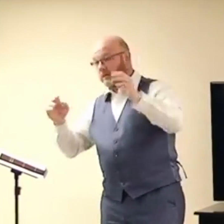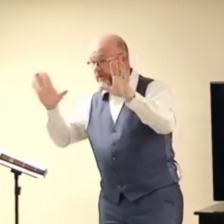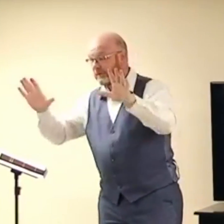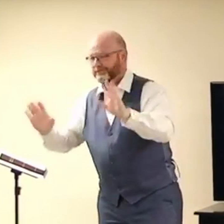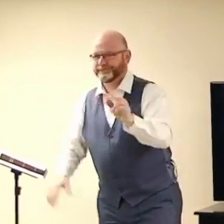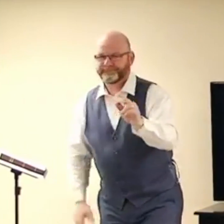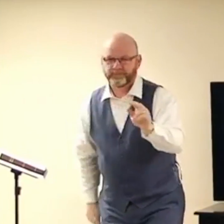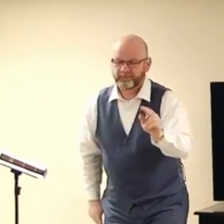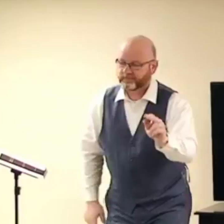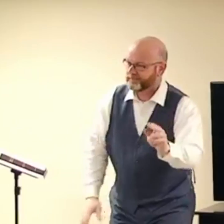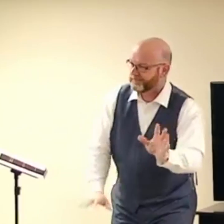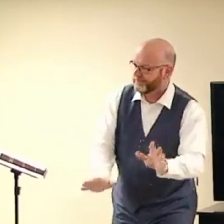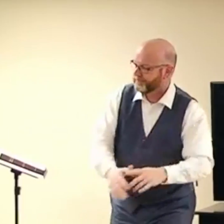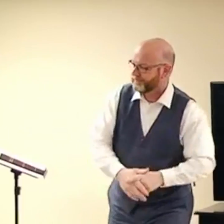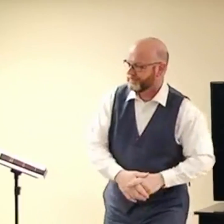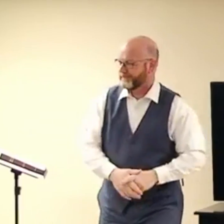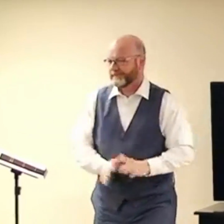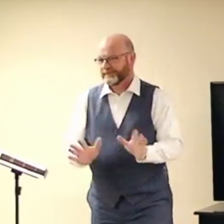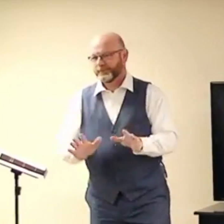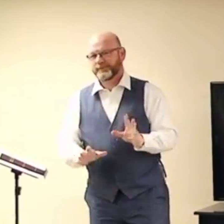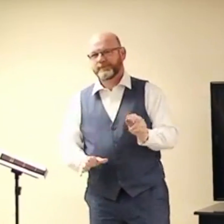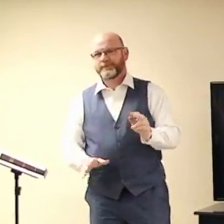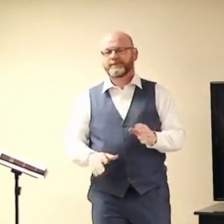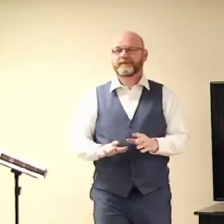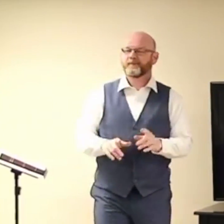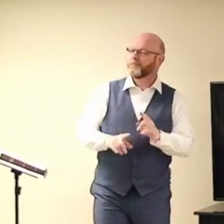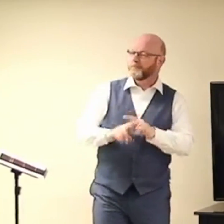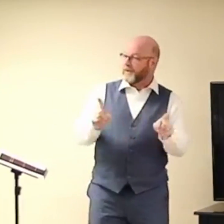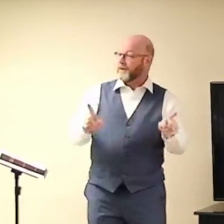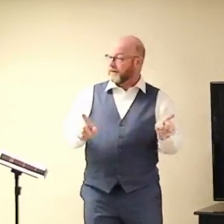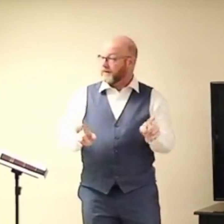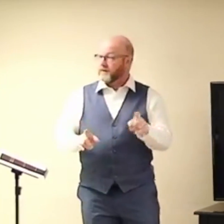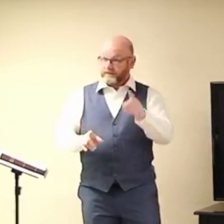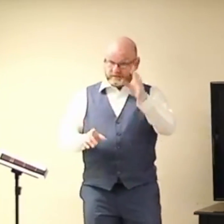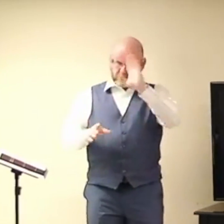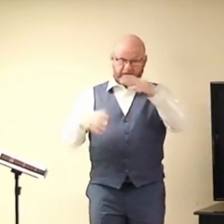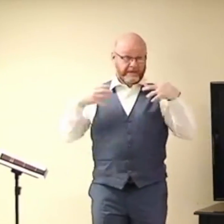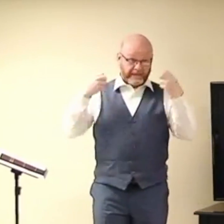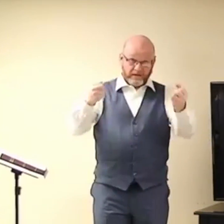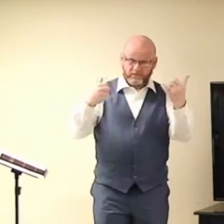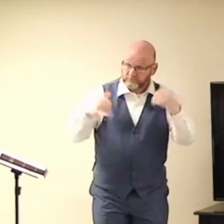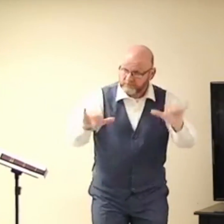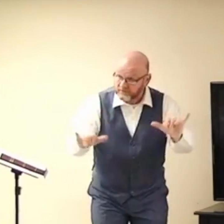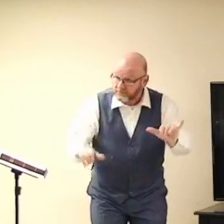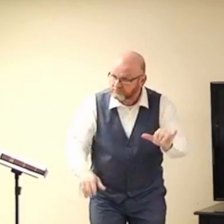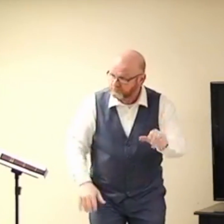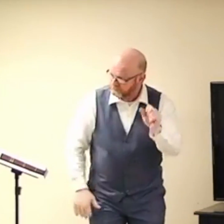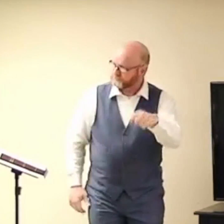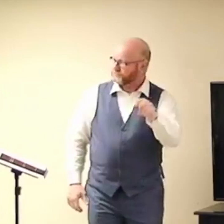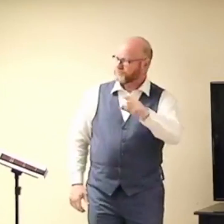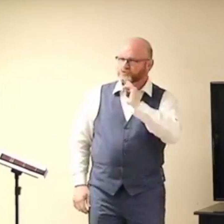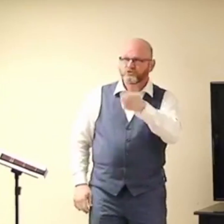you know, strike us dumb, so to speak, you know? No. But he still heals